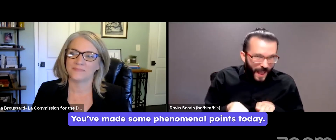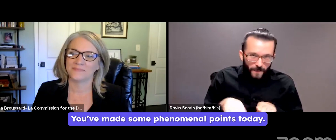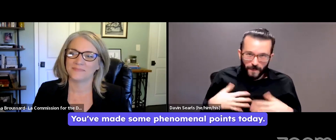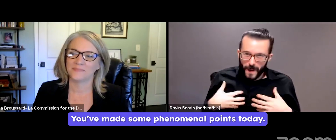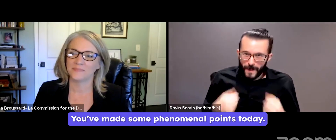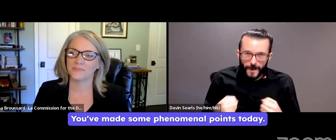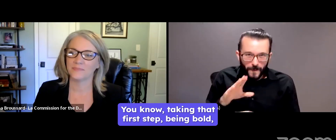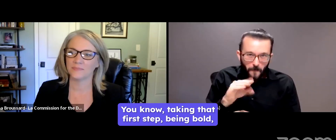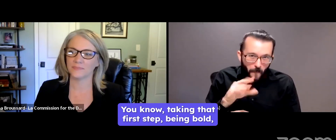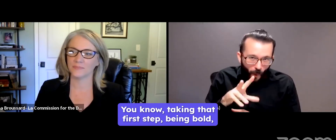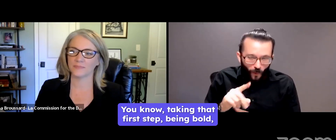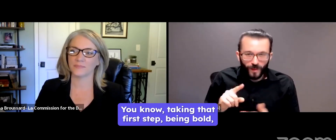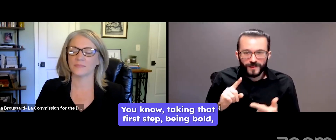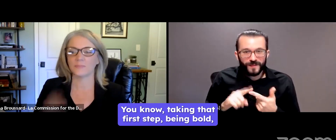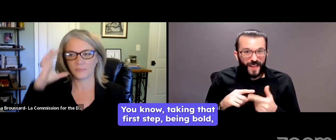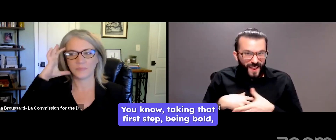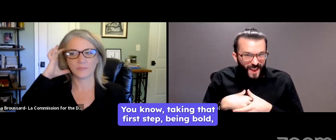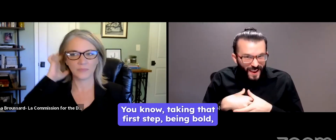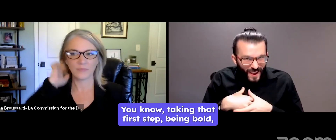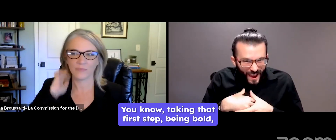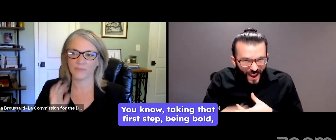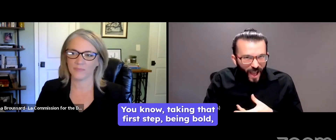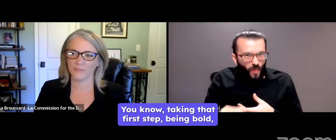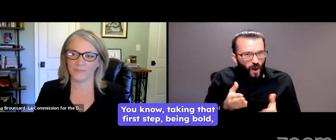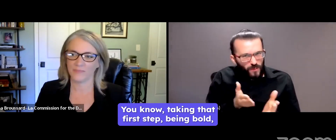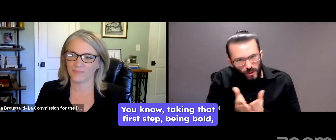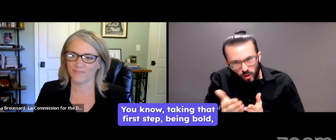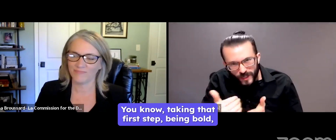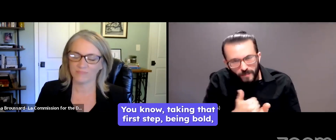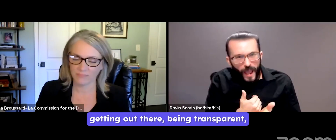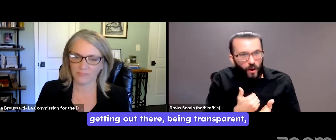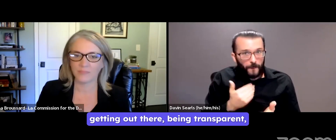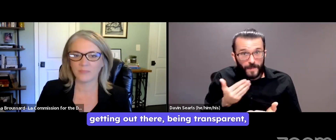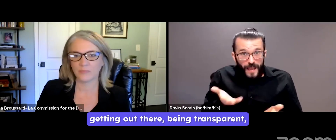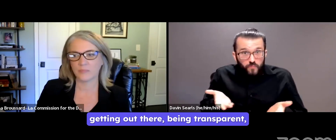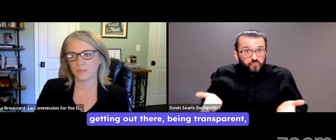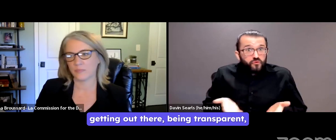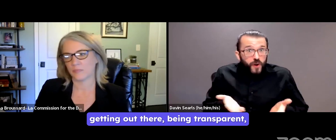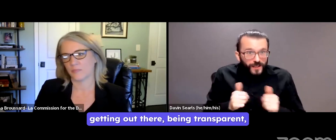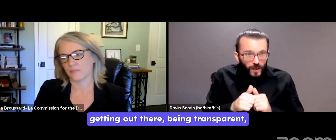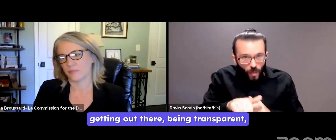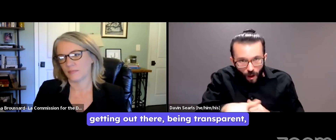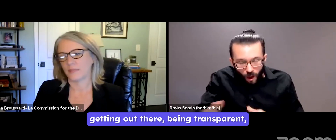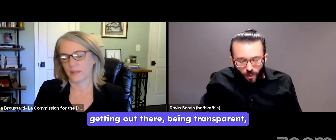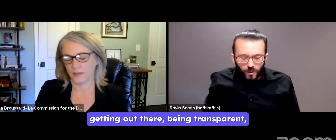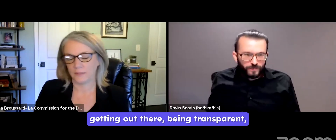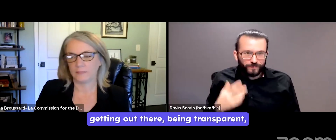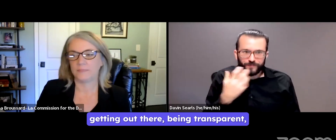points today, taking that first step, being bold, getting out there, being transparent,